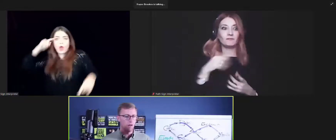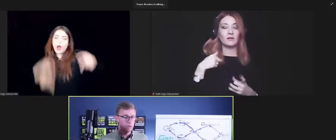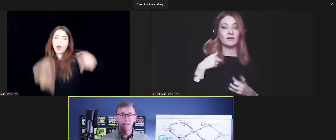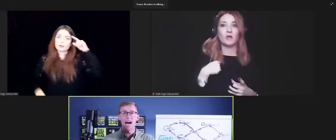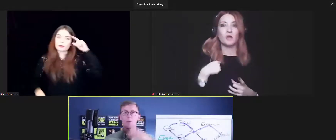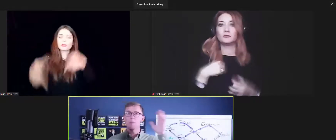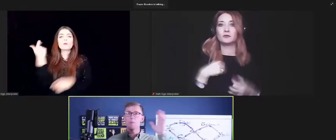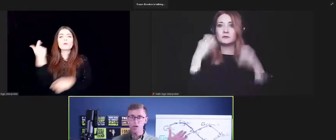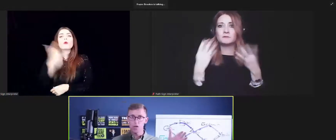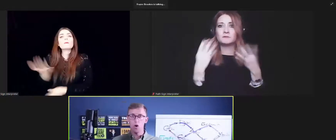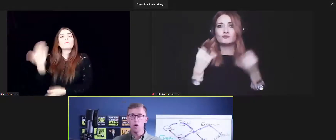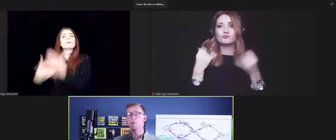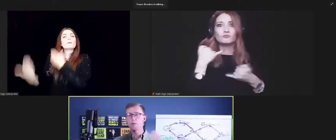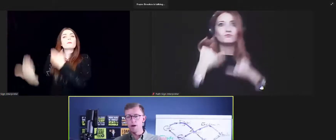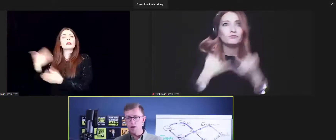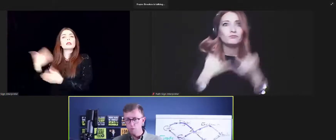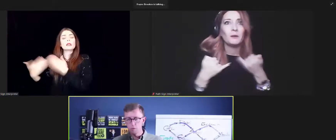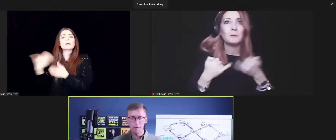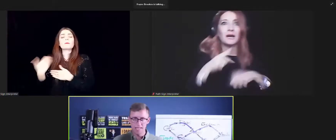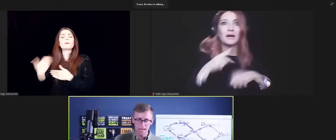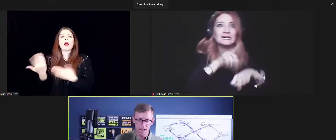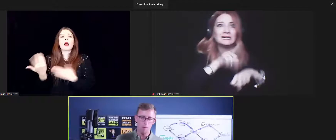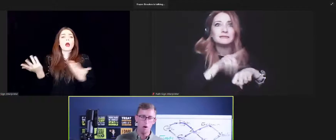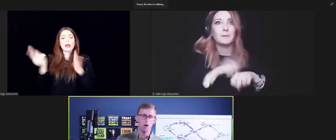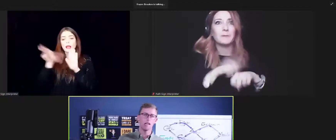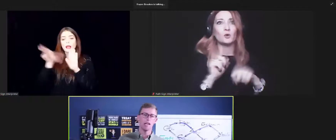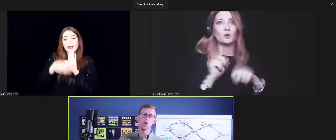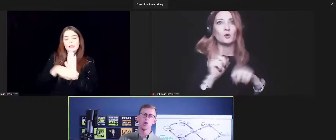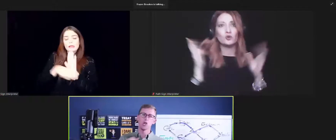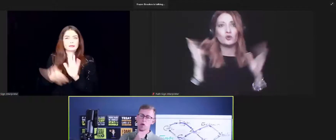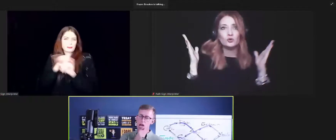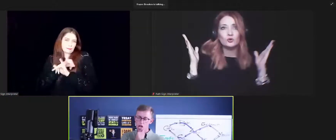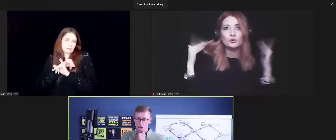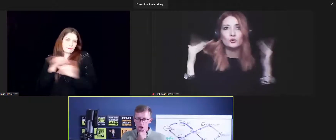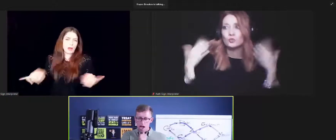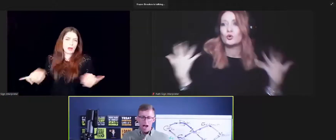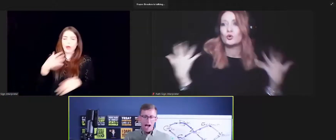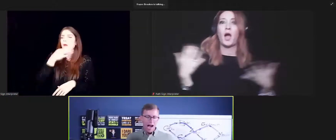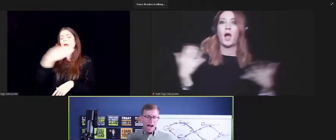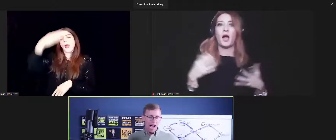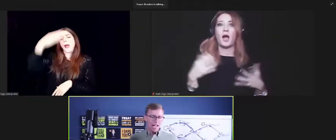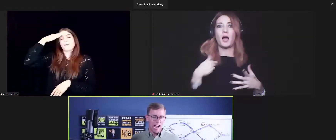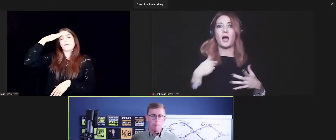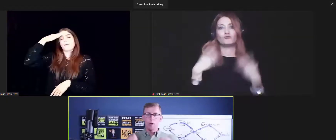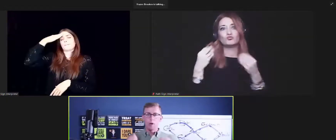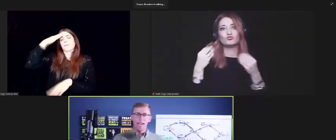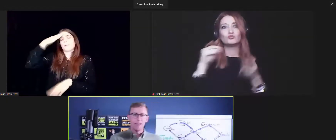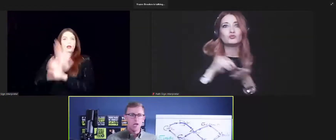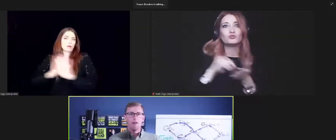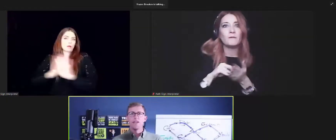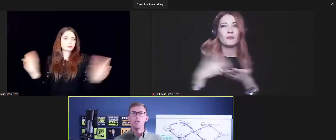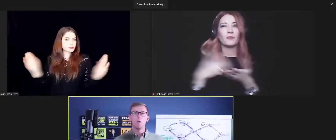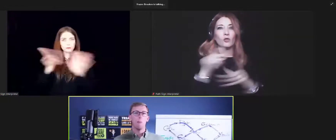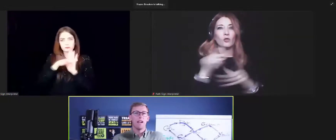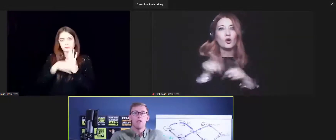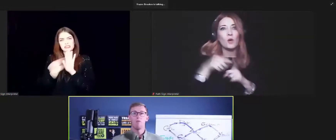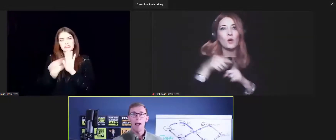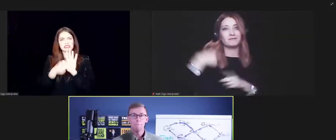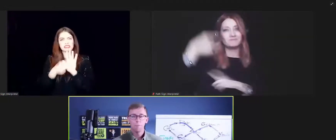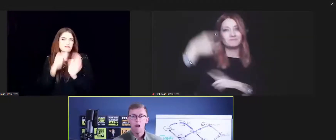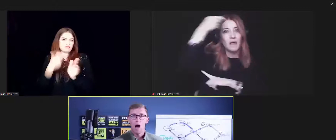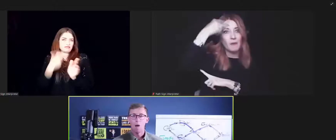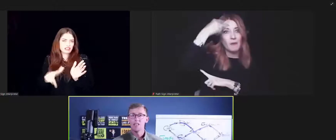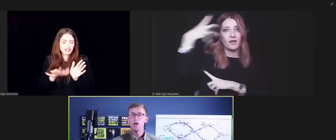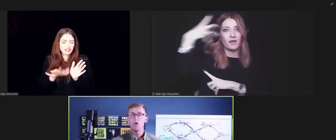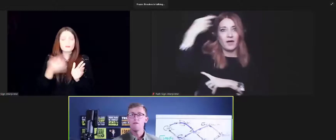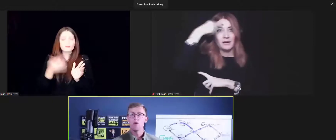office. My dad was my mentor. He was the person who brought me into the network marketing industry. And I remember going into the office and he said, right,